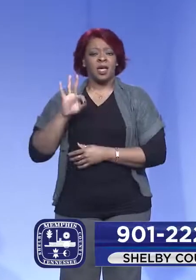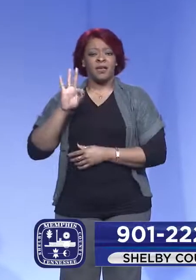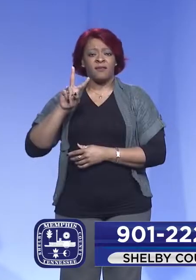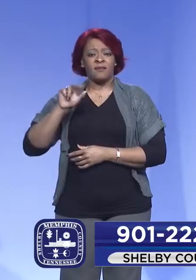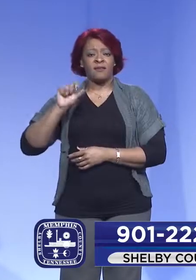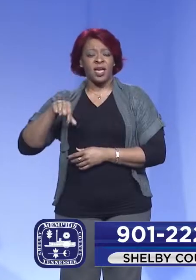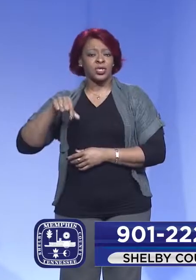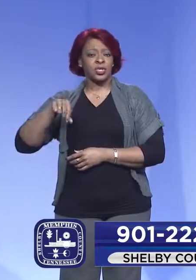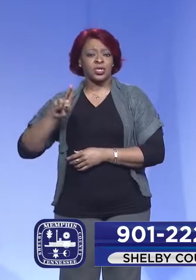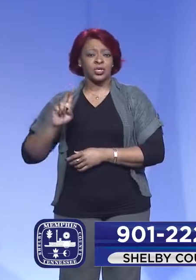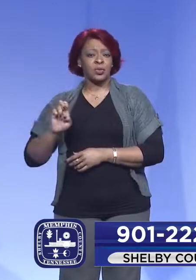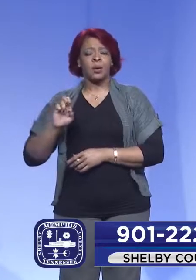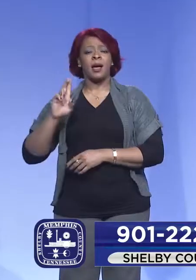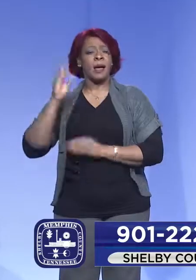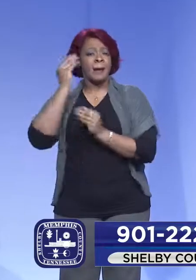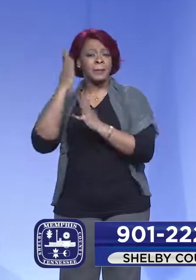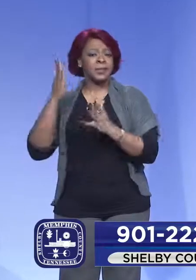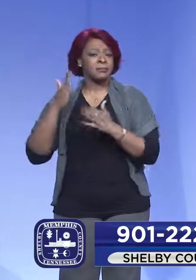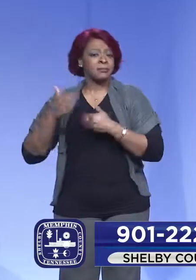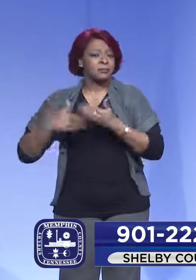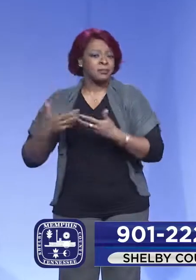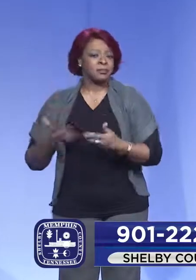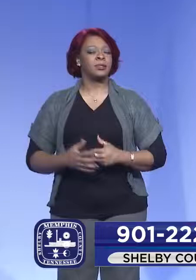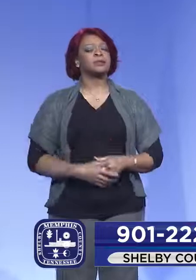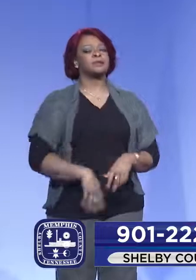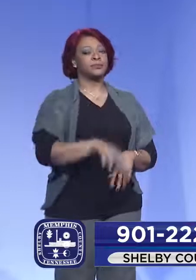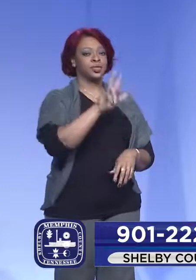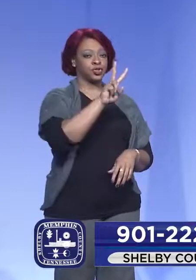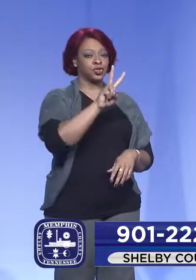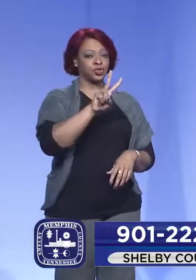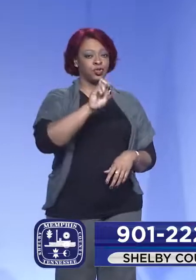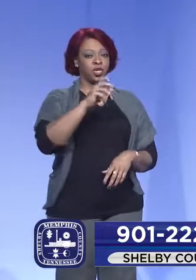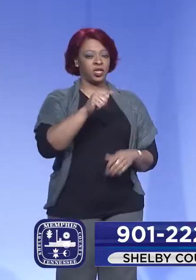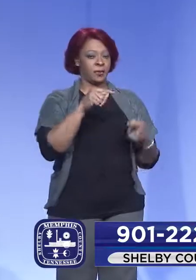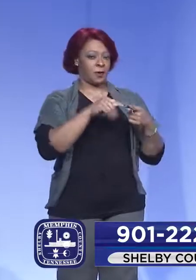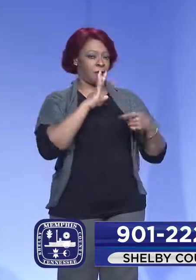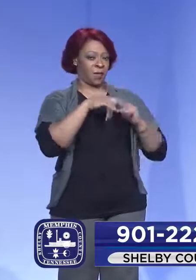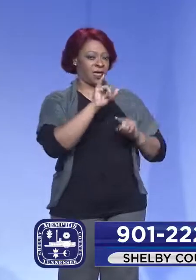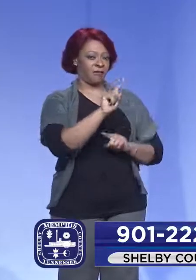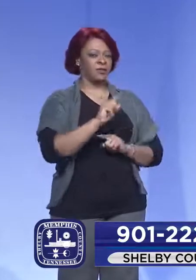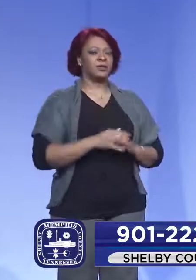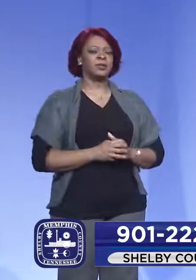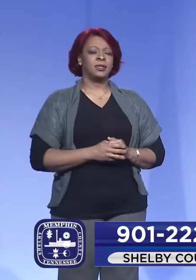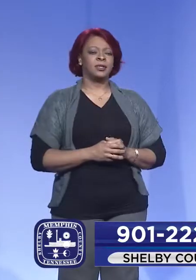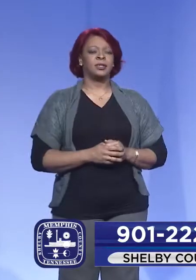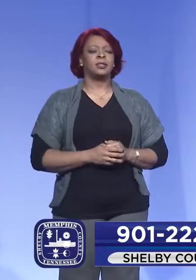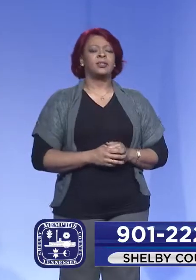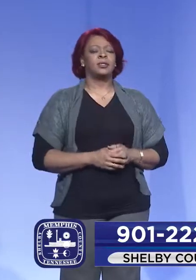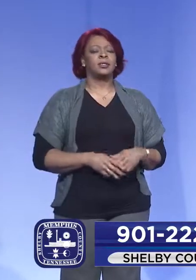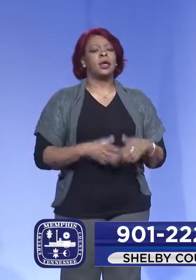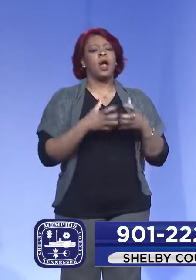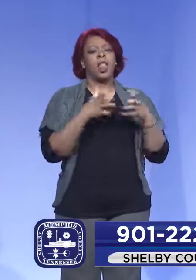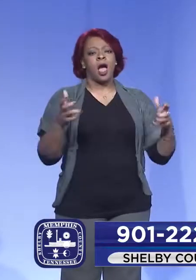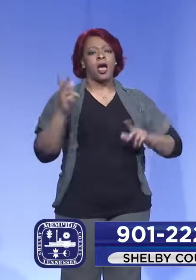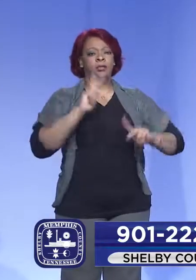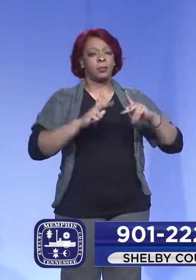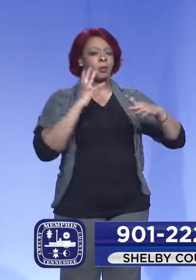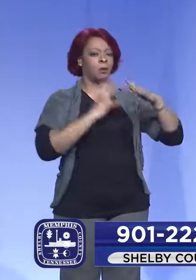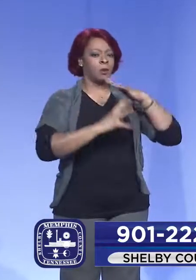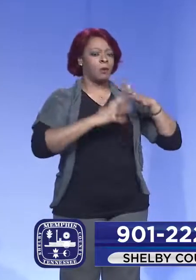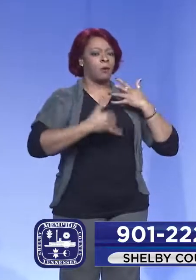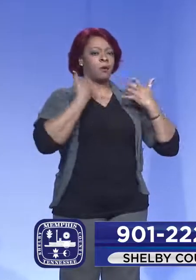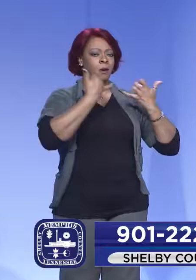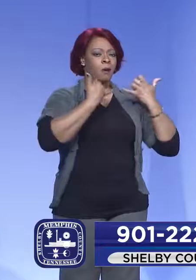that's ramping up? Okay, so let's talk about 222 SHOT first. We're getting a large volume of calls,